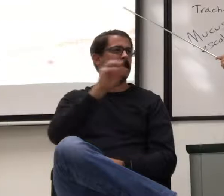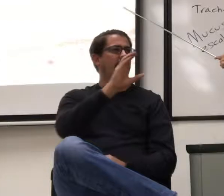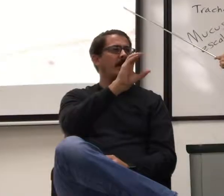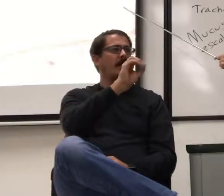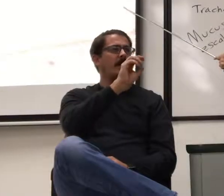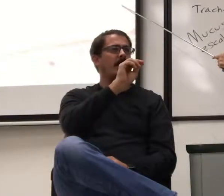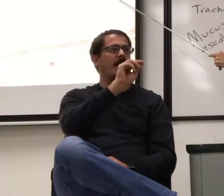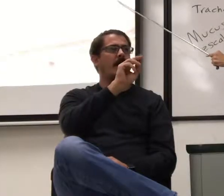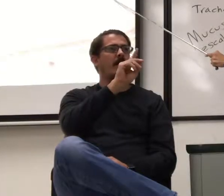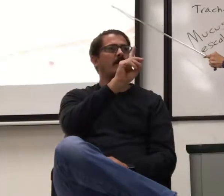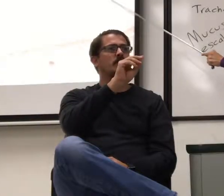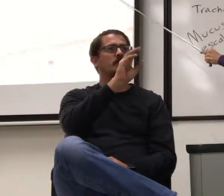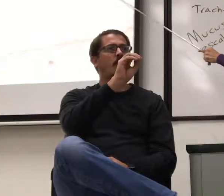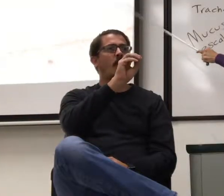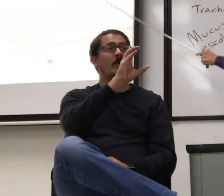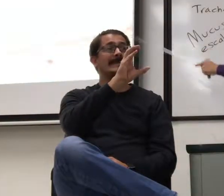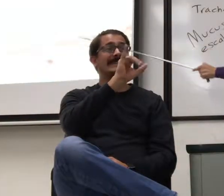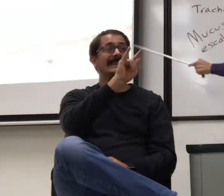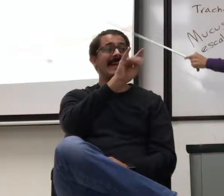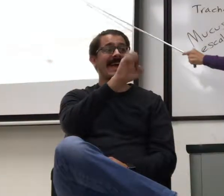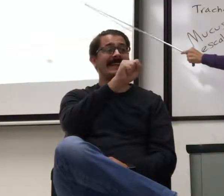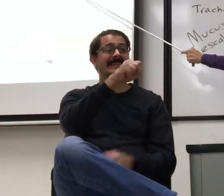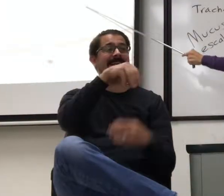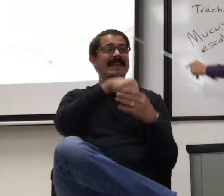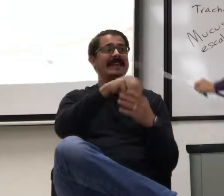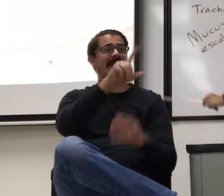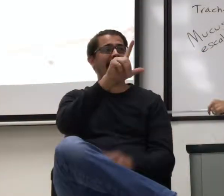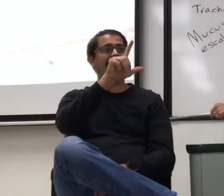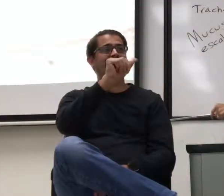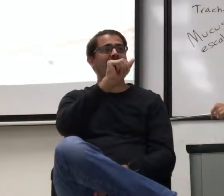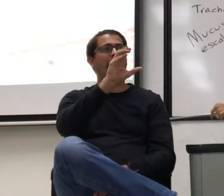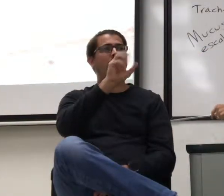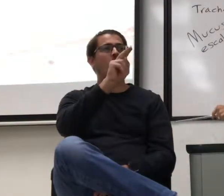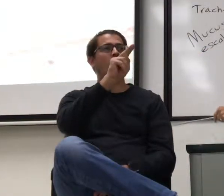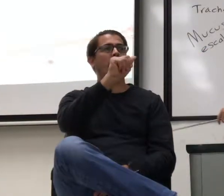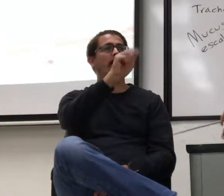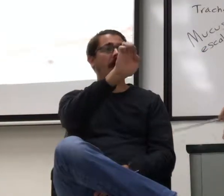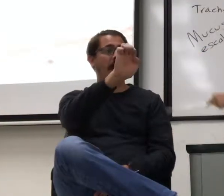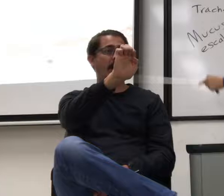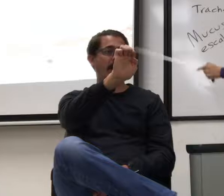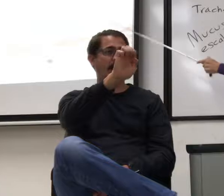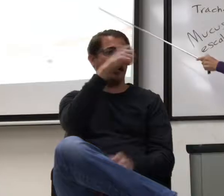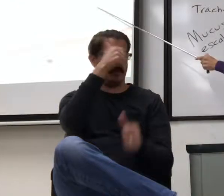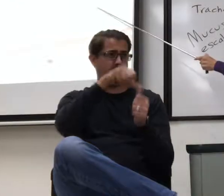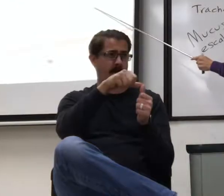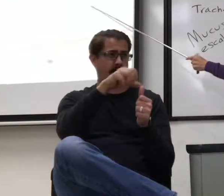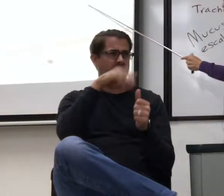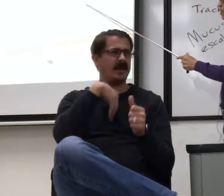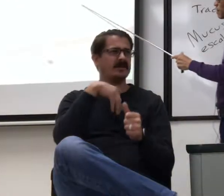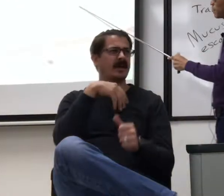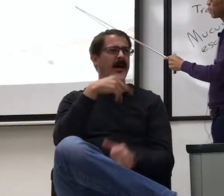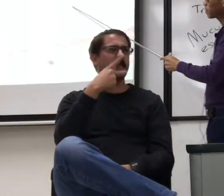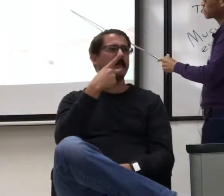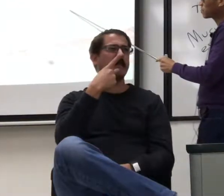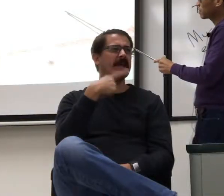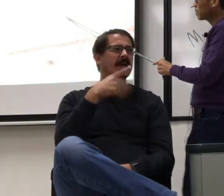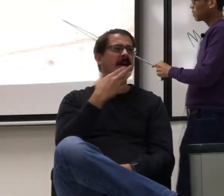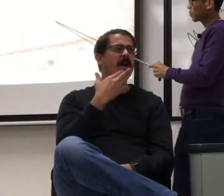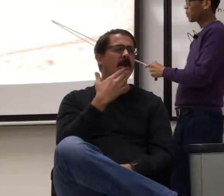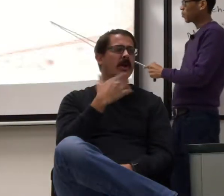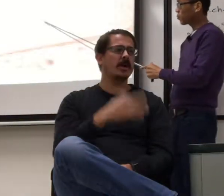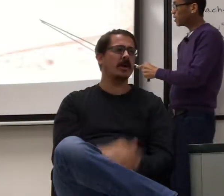Chondrocytes in lacuna. Does that ring a bell? That's a cell type for the hyaline cartilage. Now it has that frosted pink